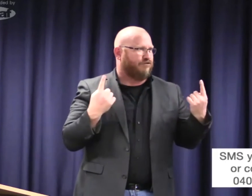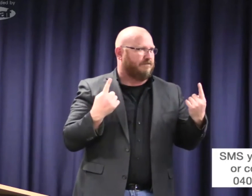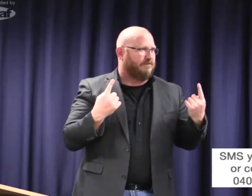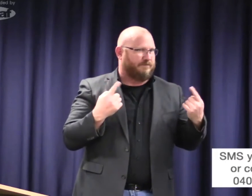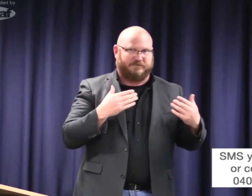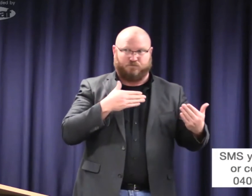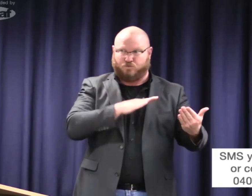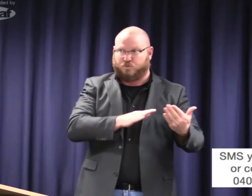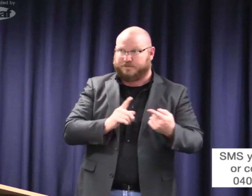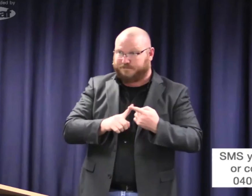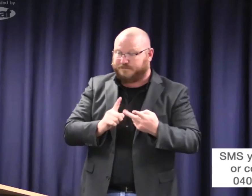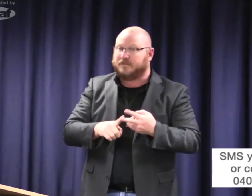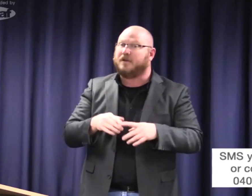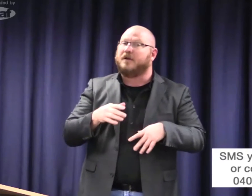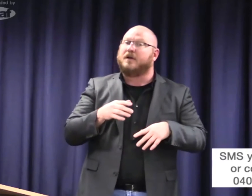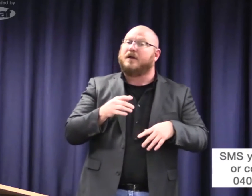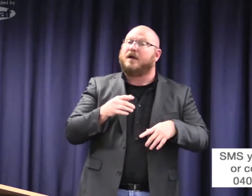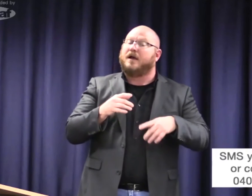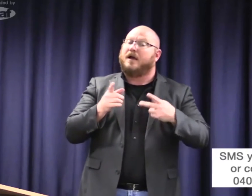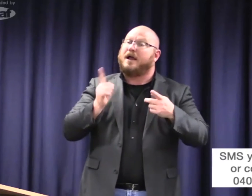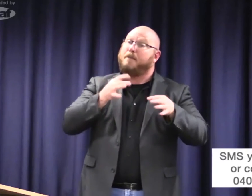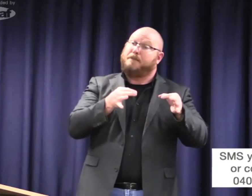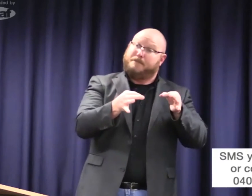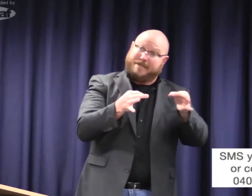it's going to be quite a challenge for the deaf community, I imagine.